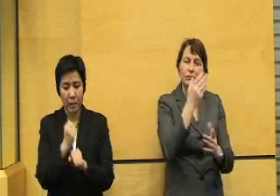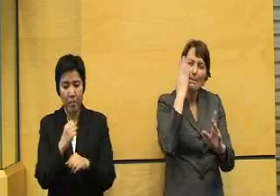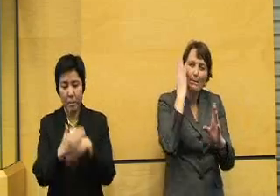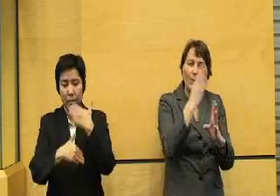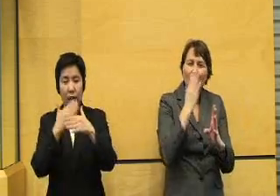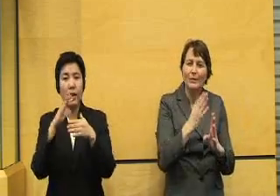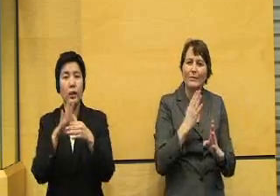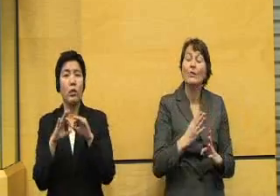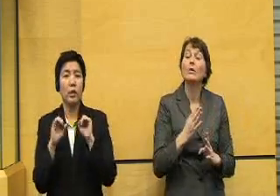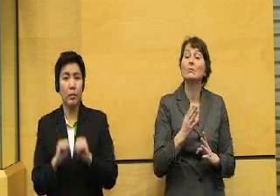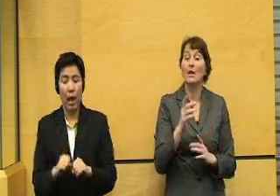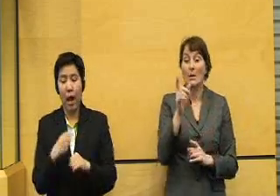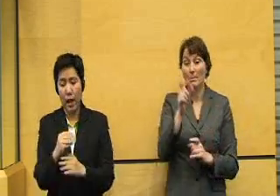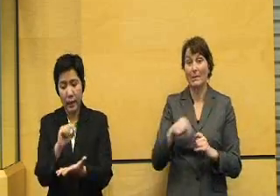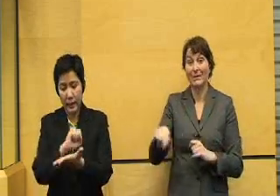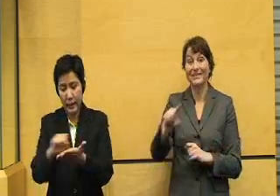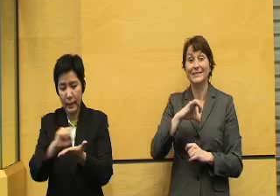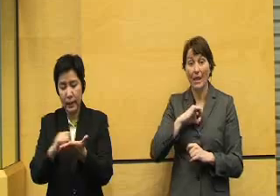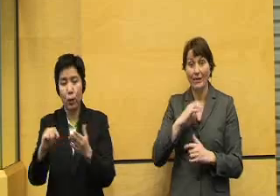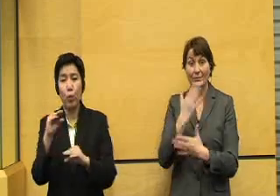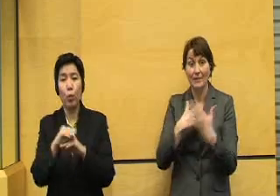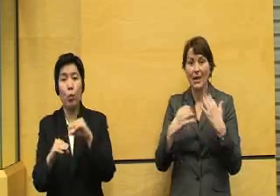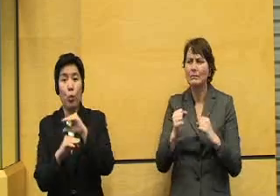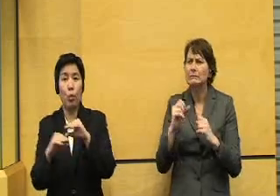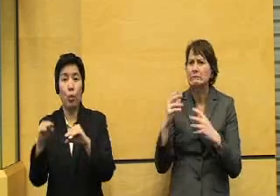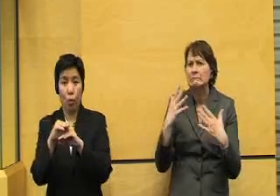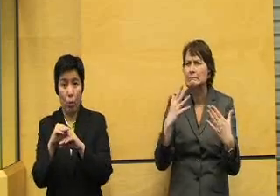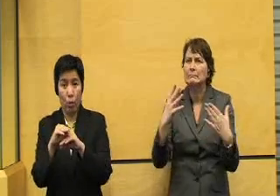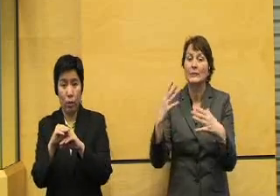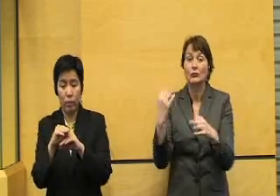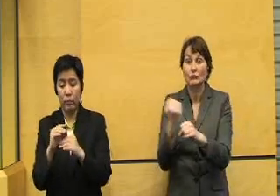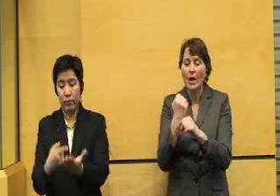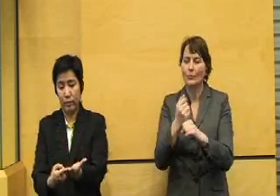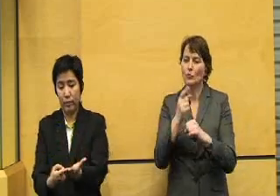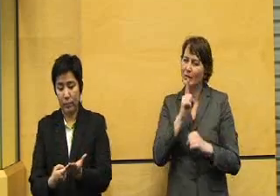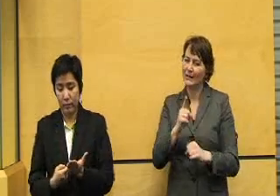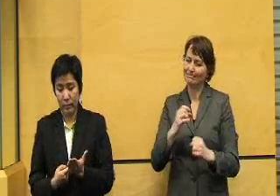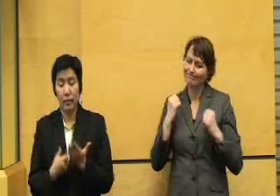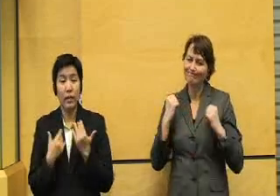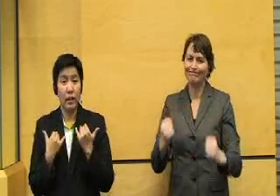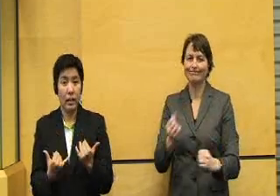disability find jobs and truly empower them.